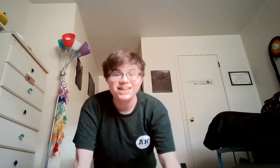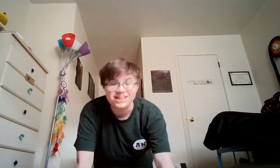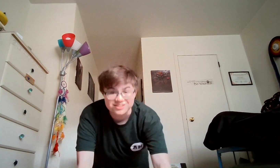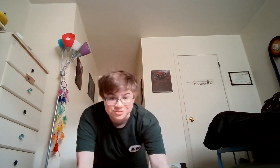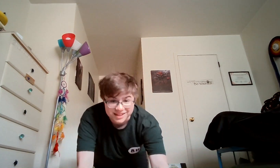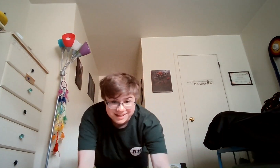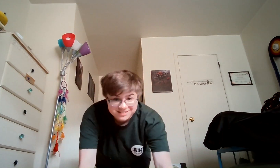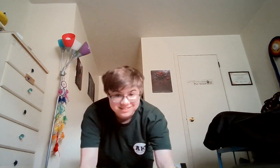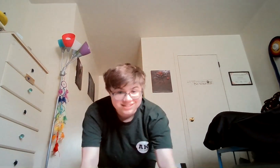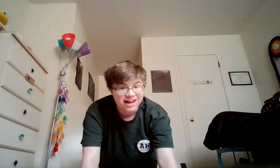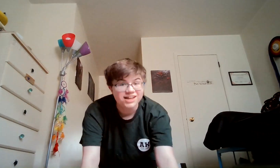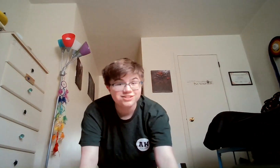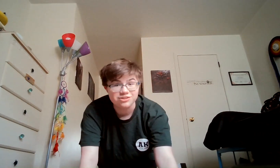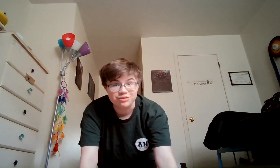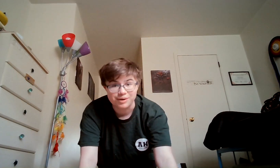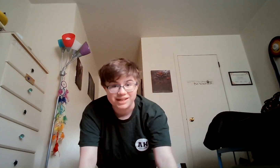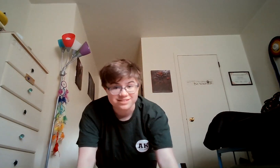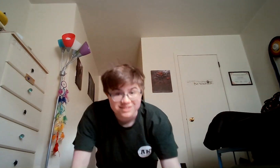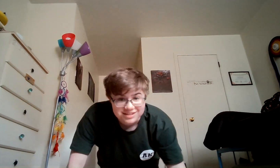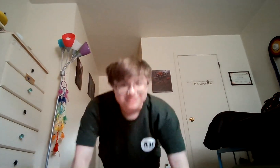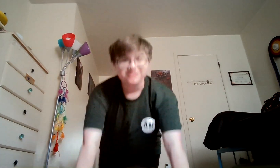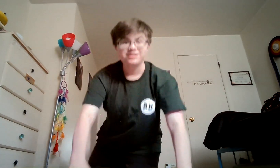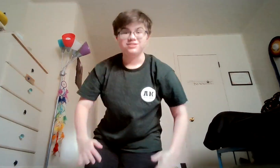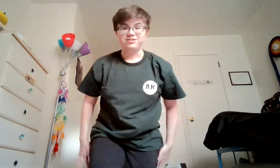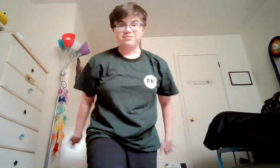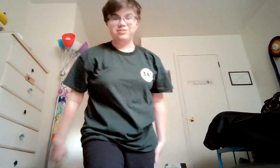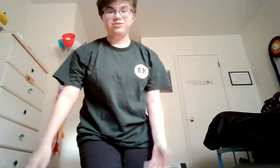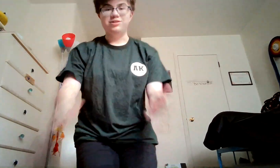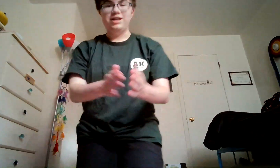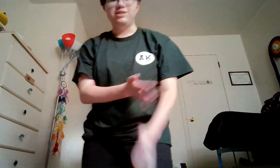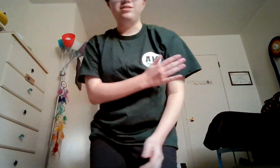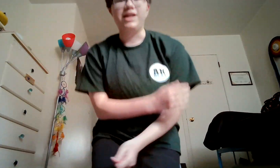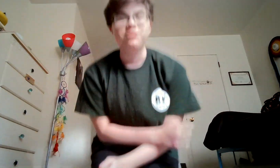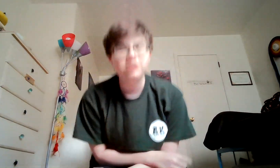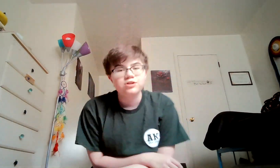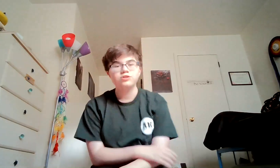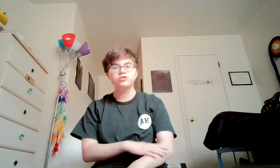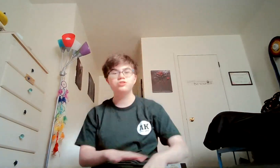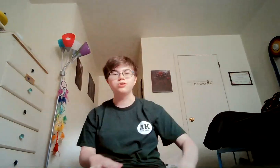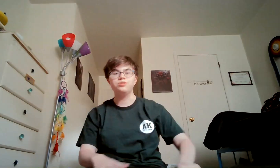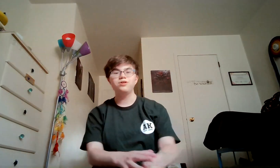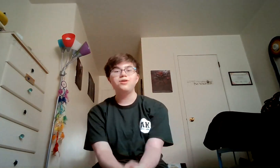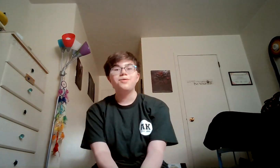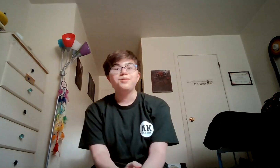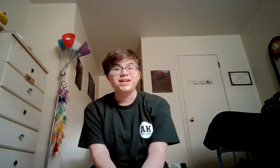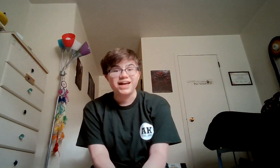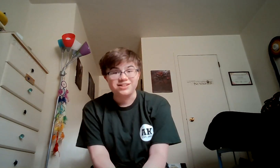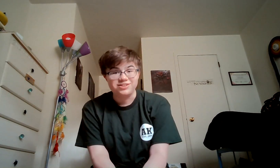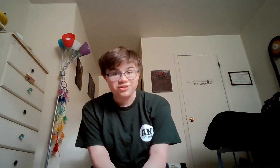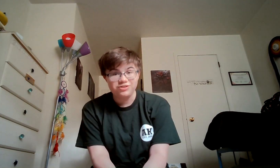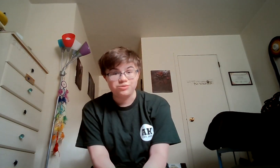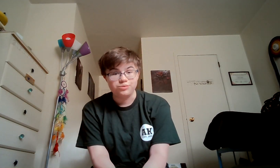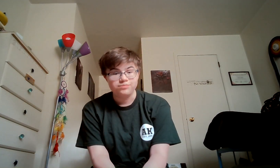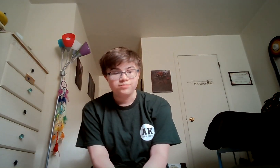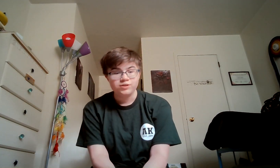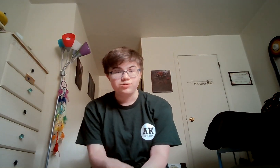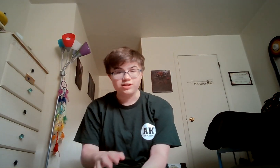can't do that. I just use my knees to do that just now. So what I had to do was